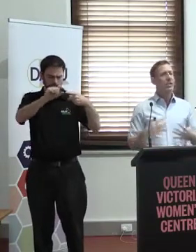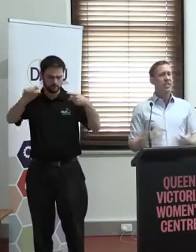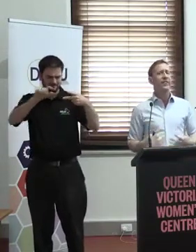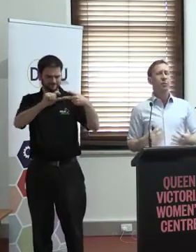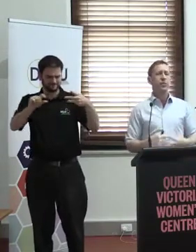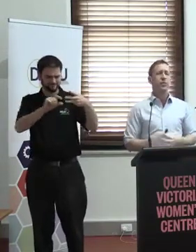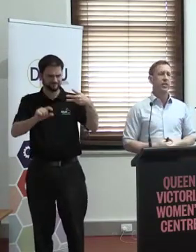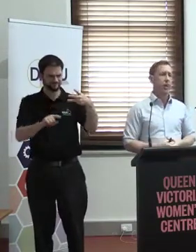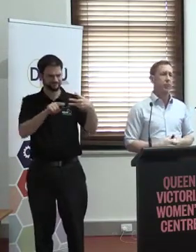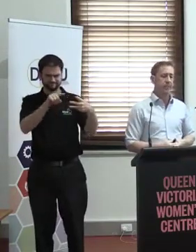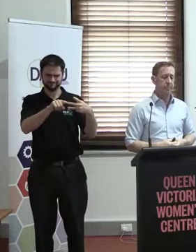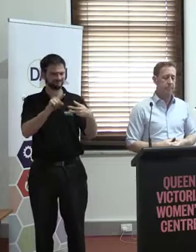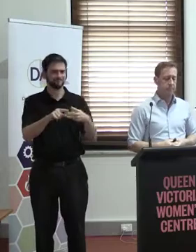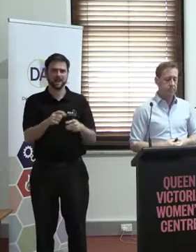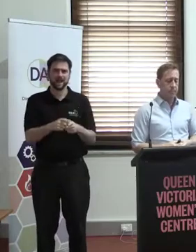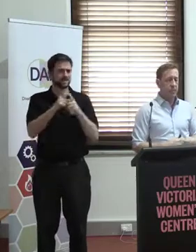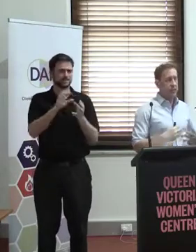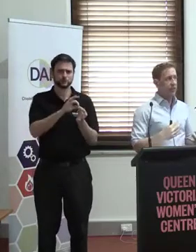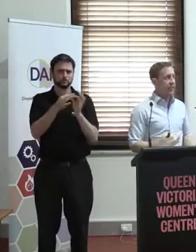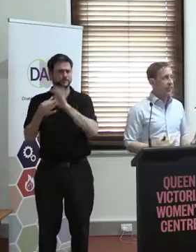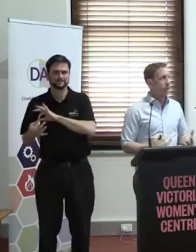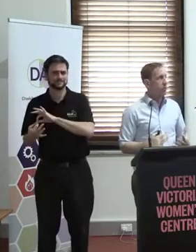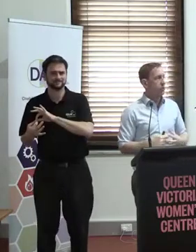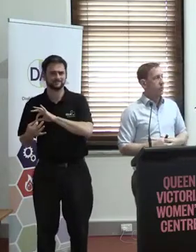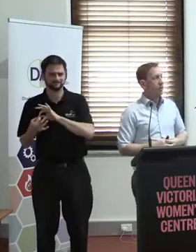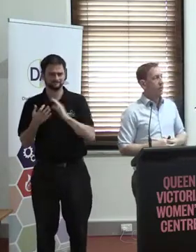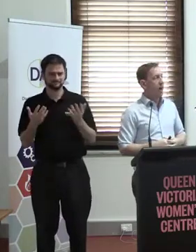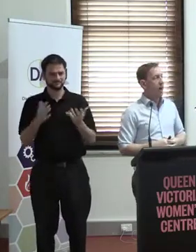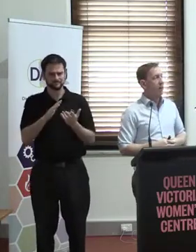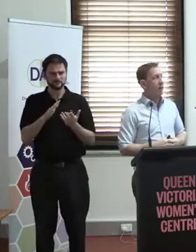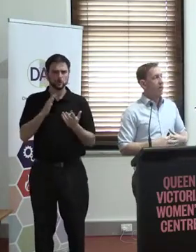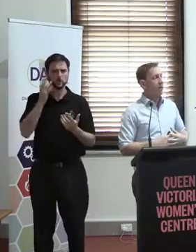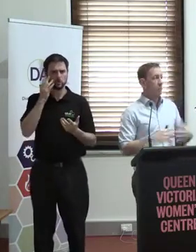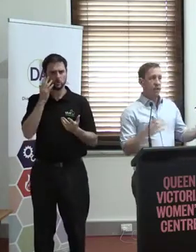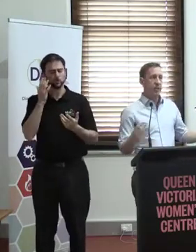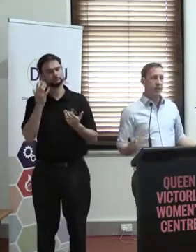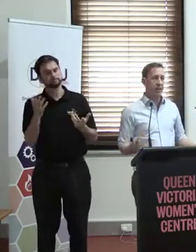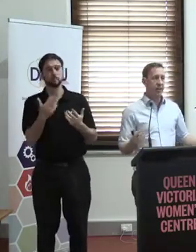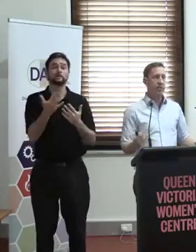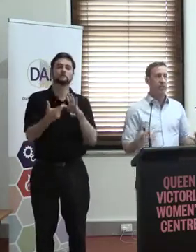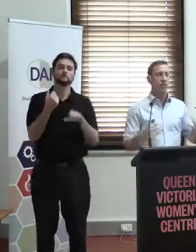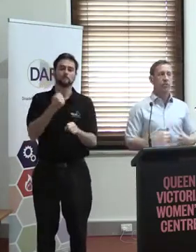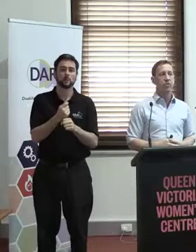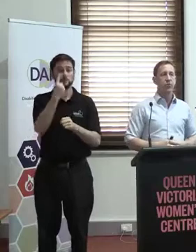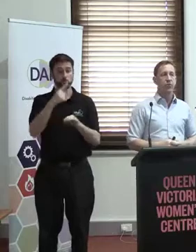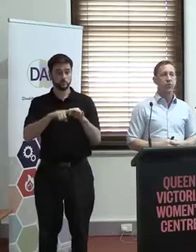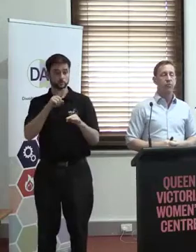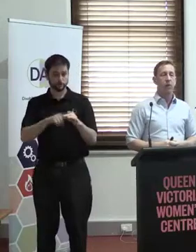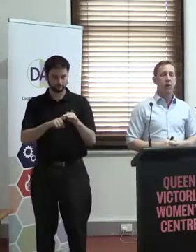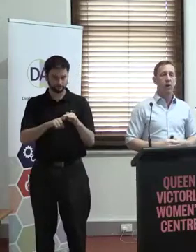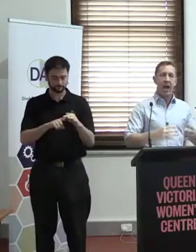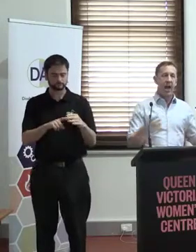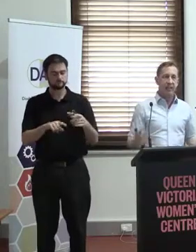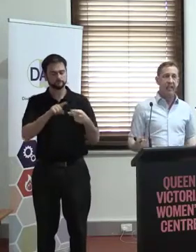can be quite difficult to interpret. So for example, one question asks you